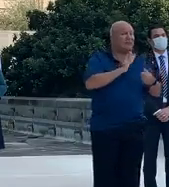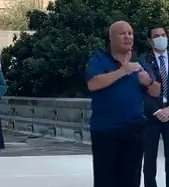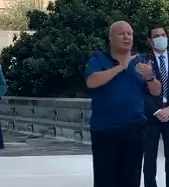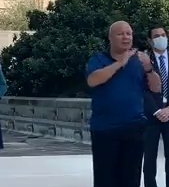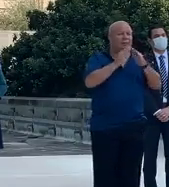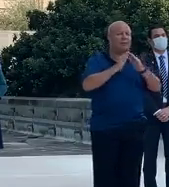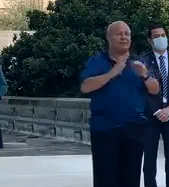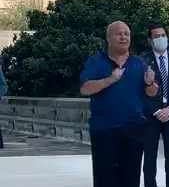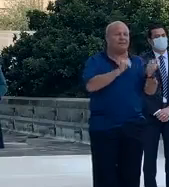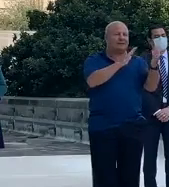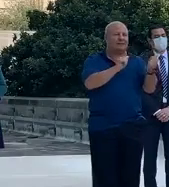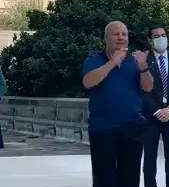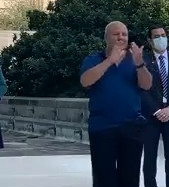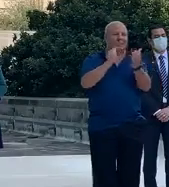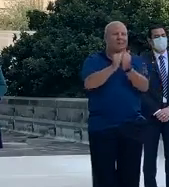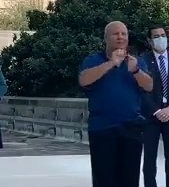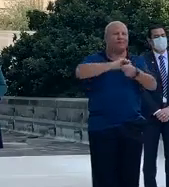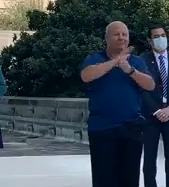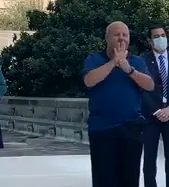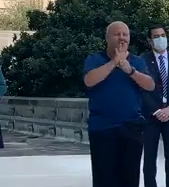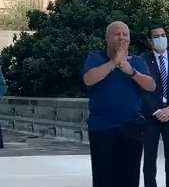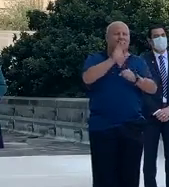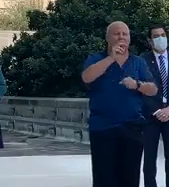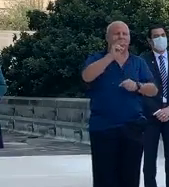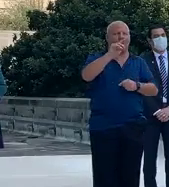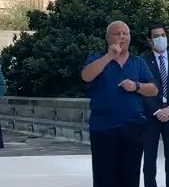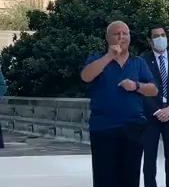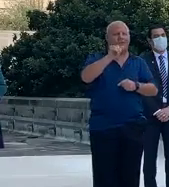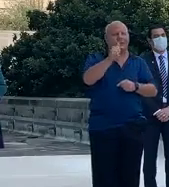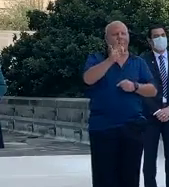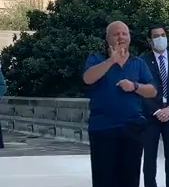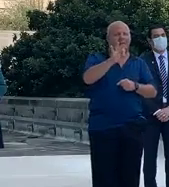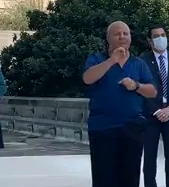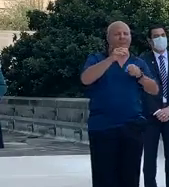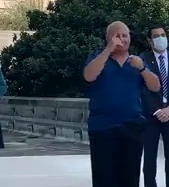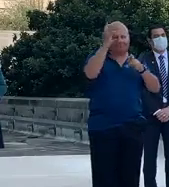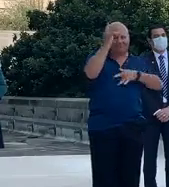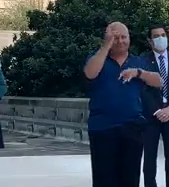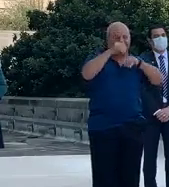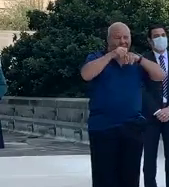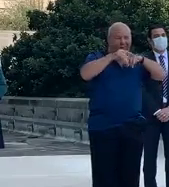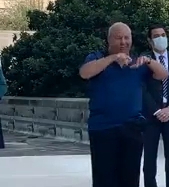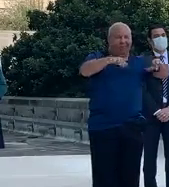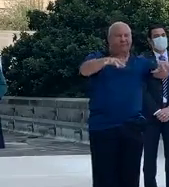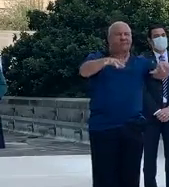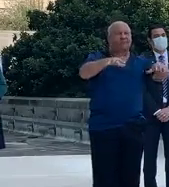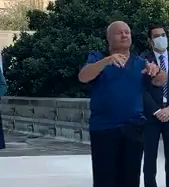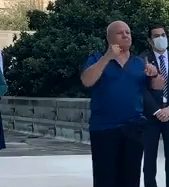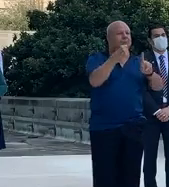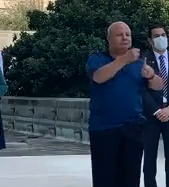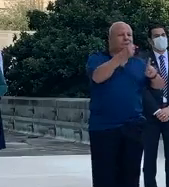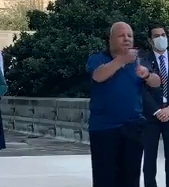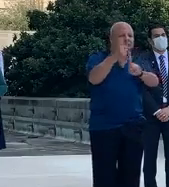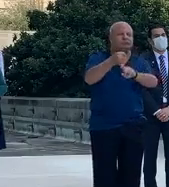communities face as relates to this COVID-19 pandemic that hit us hard, and